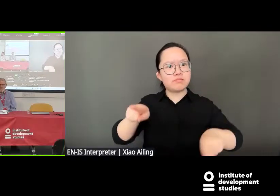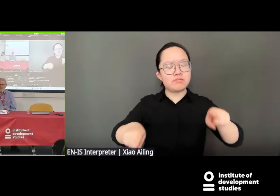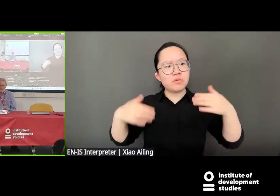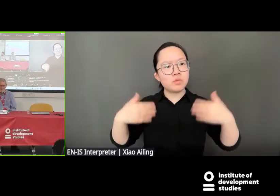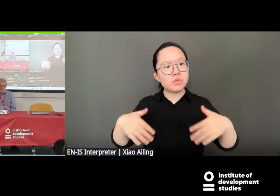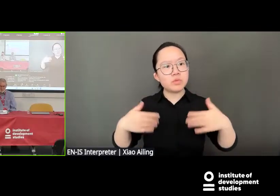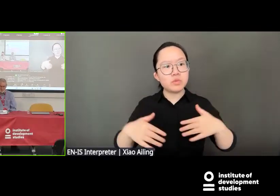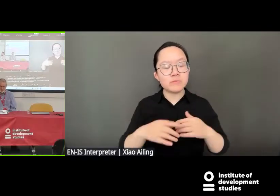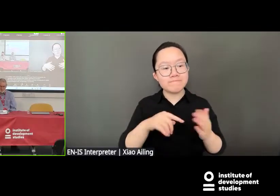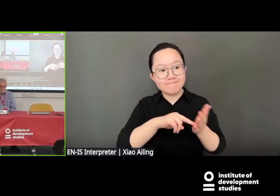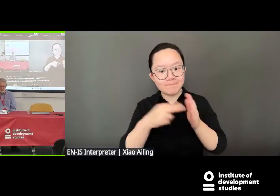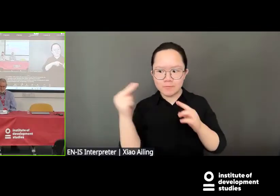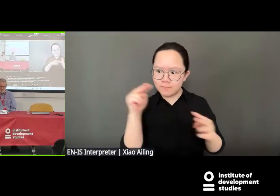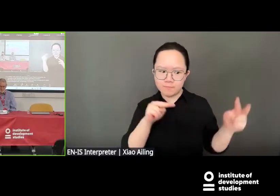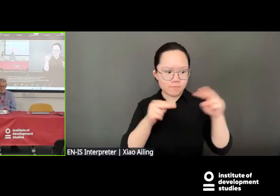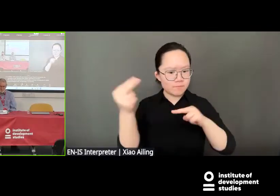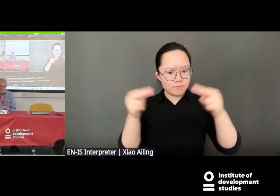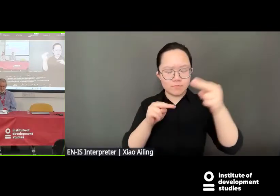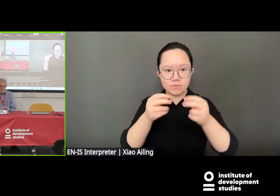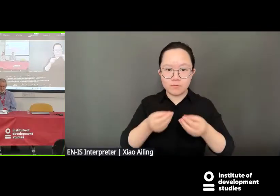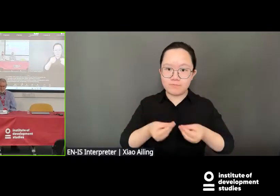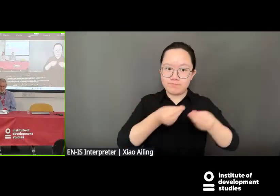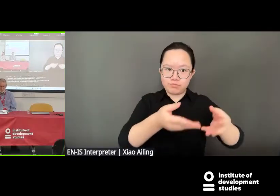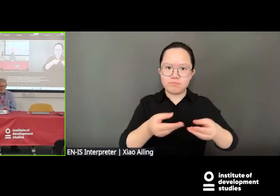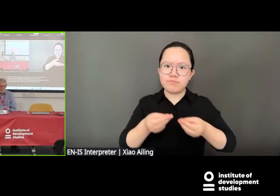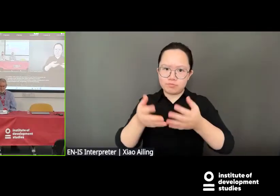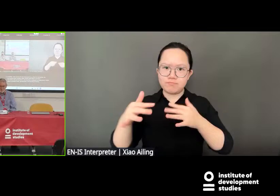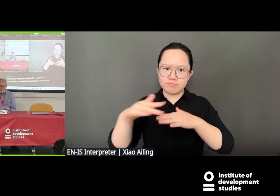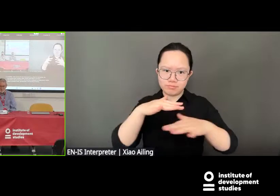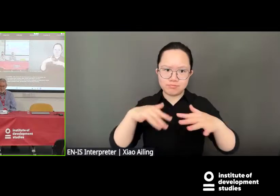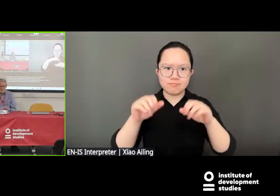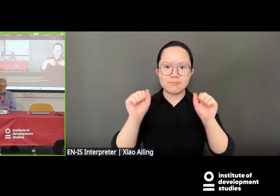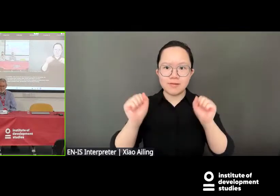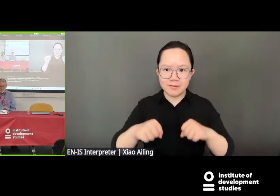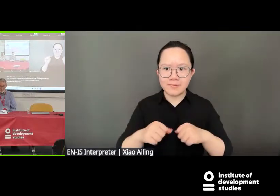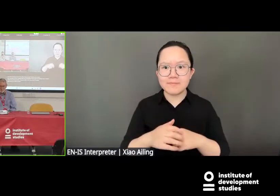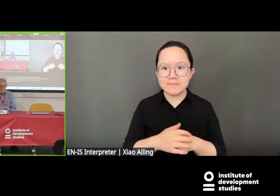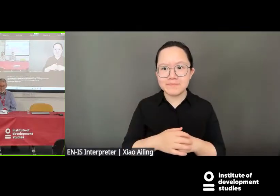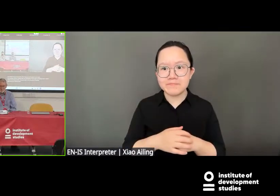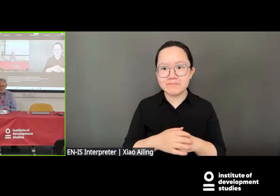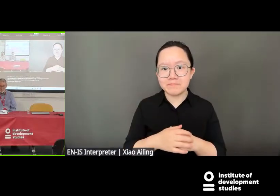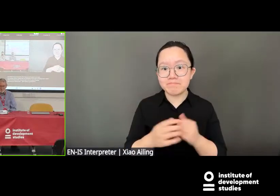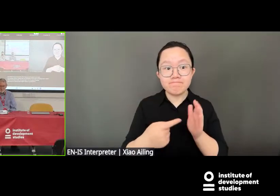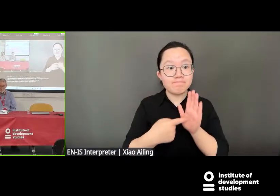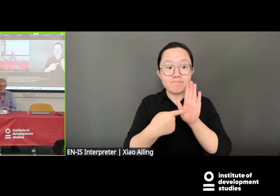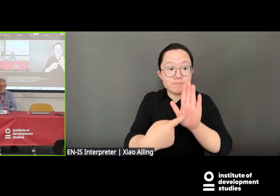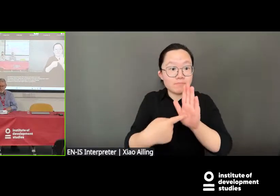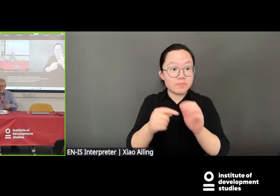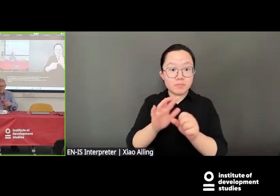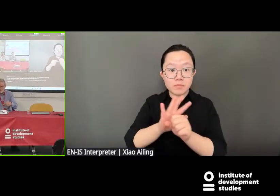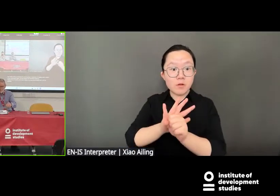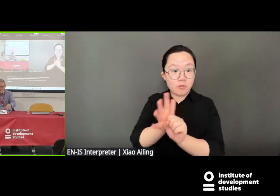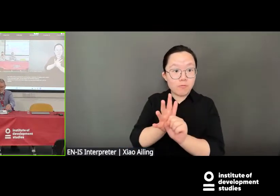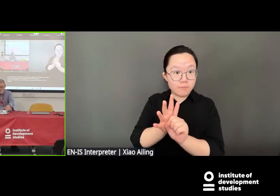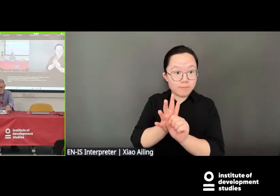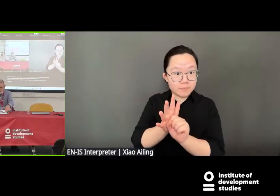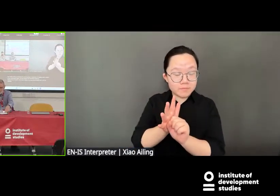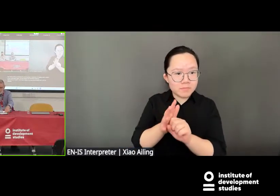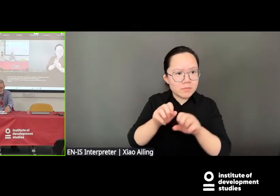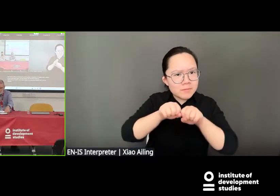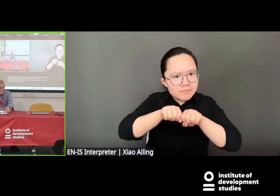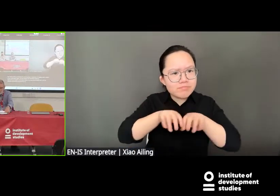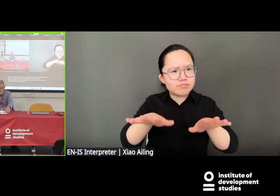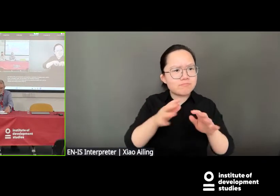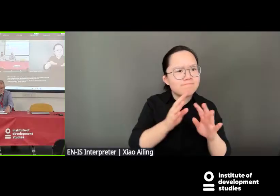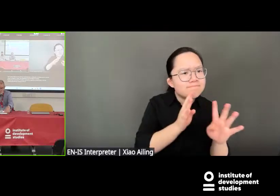require delivery by experienced researchers, such as narrative interviewing around COVID-19 experiences, were also too hard to